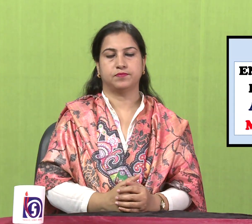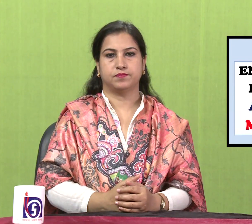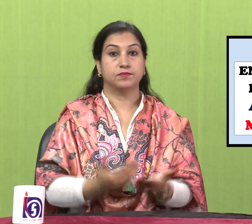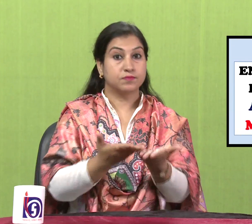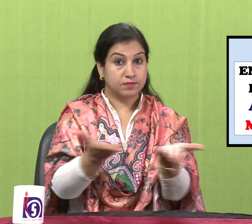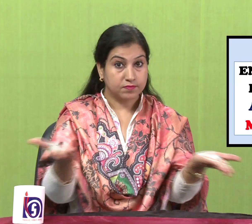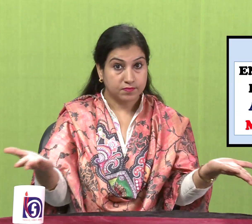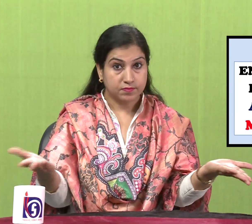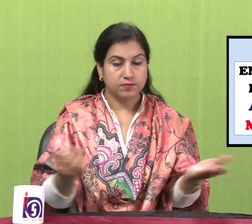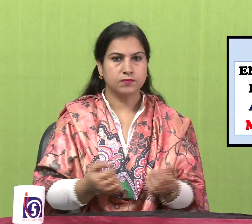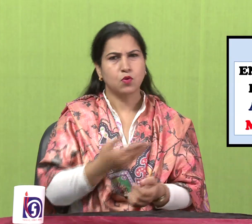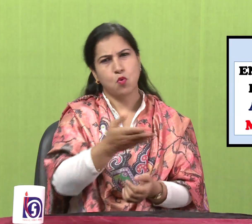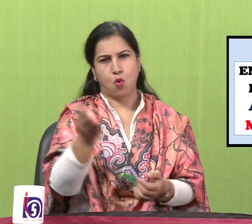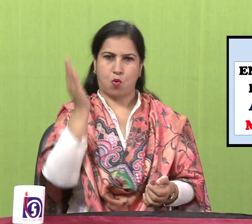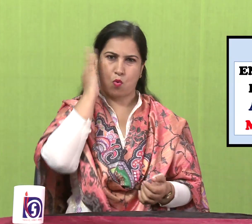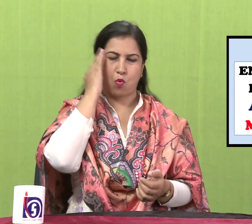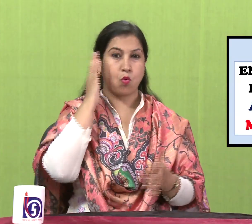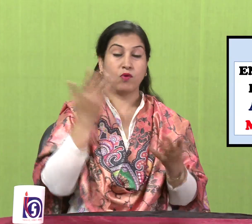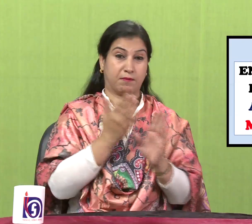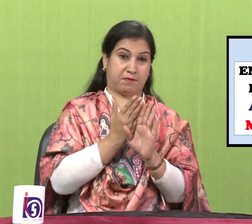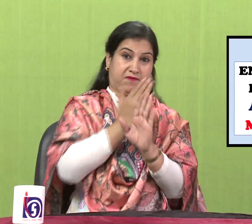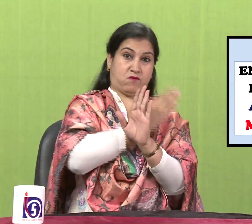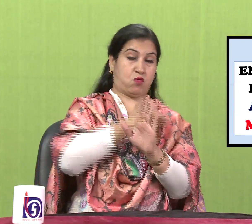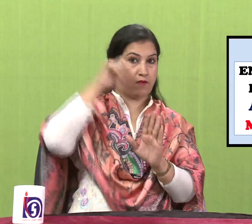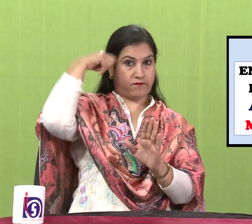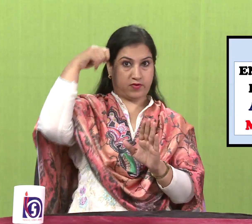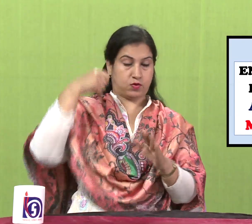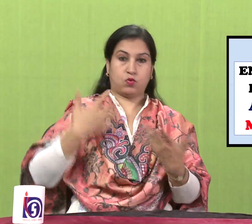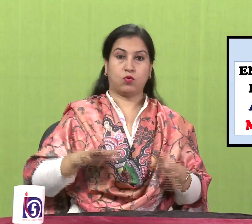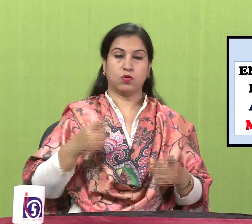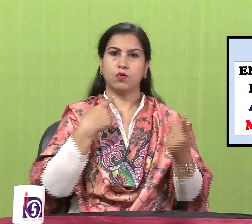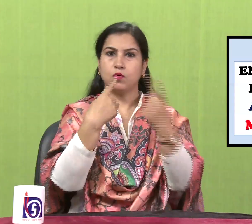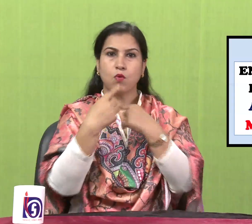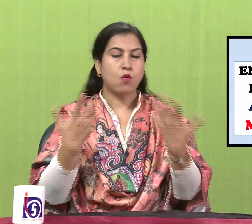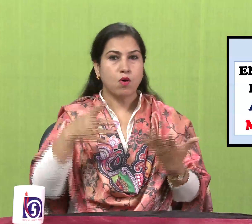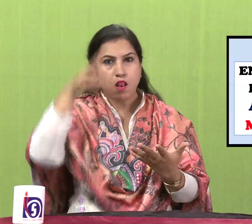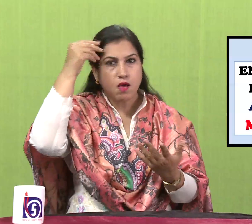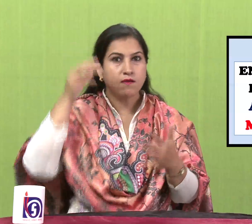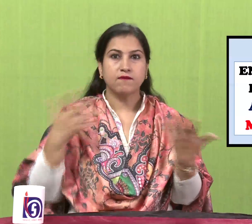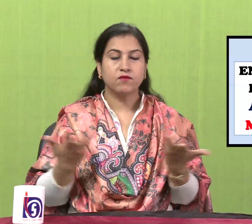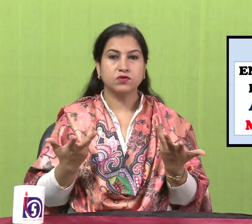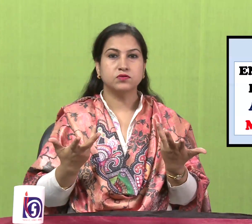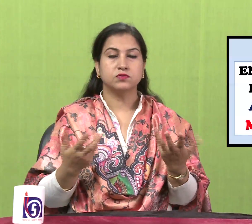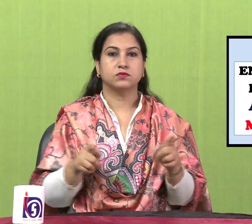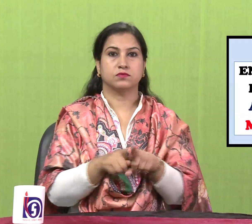Learners, as you know, in the previous lesson we learnt about concept